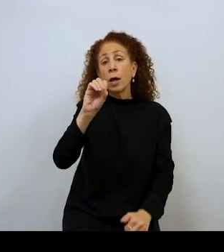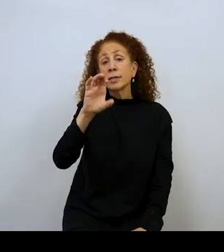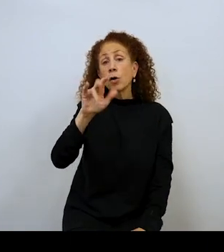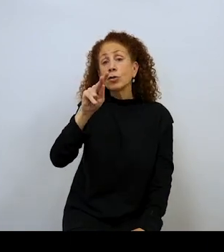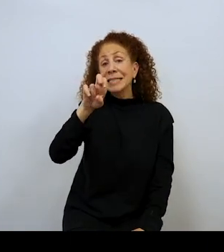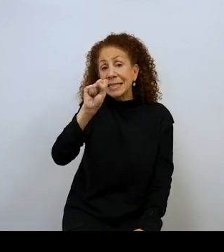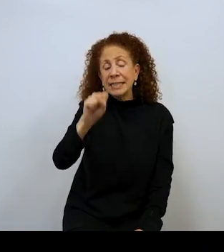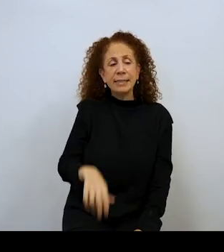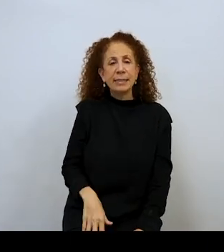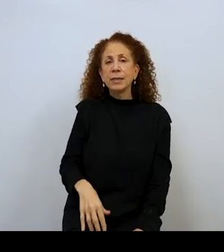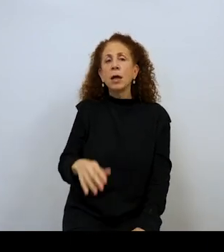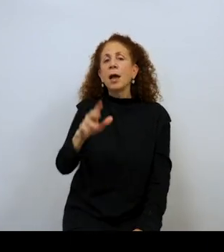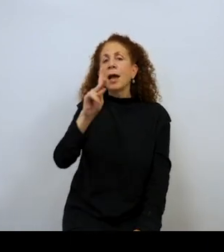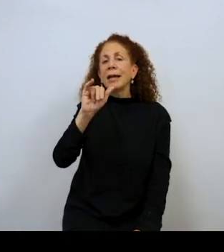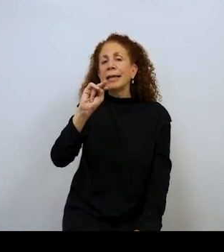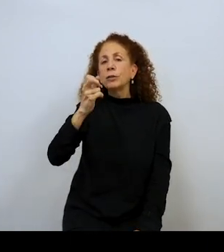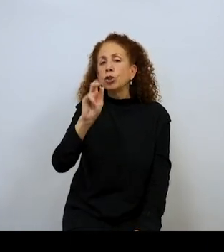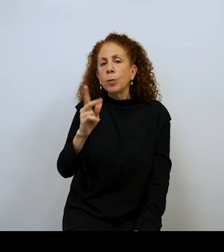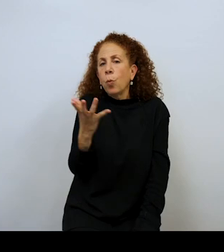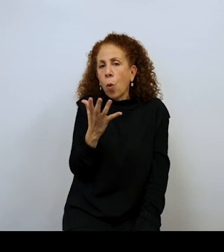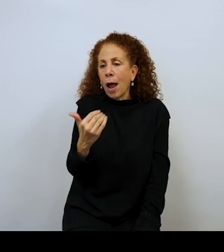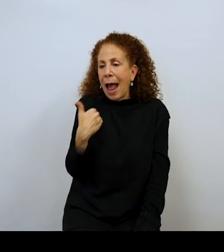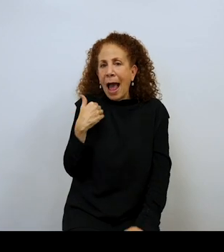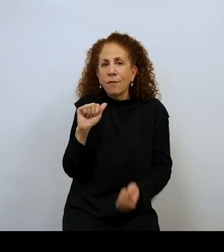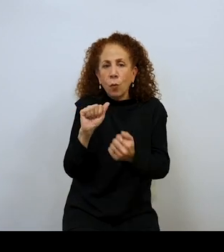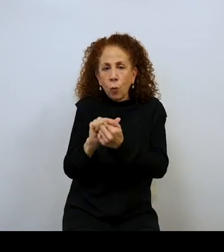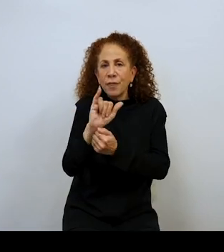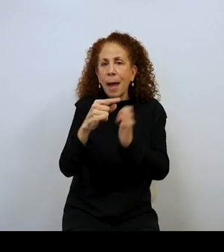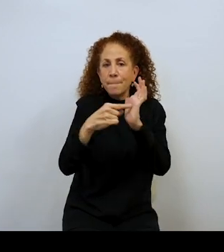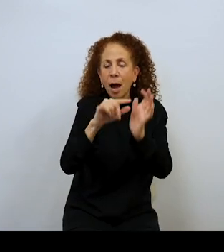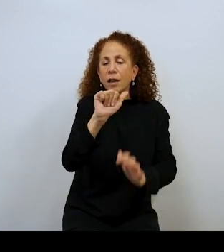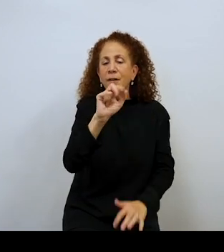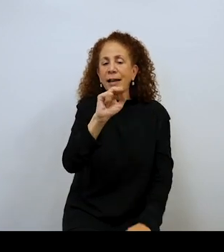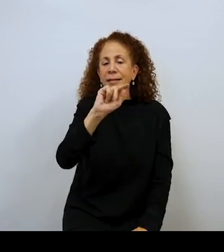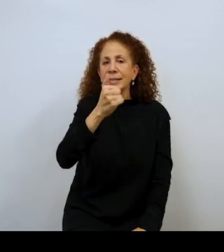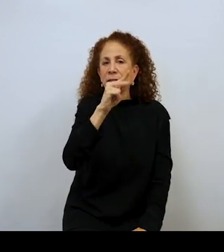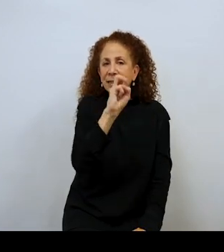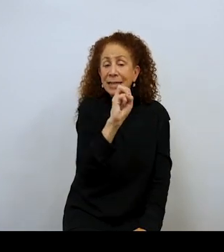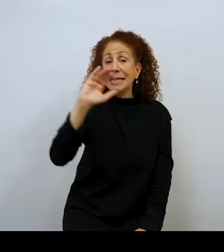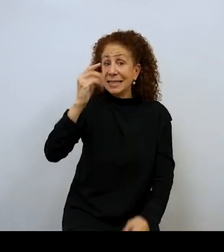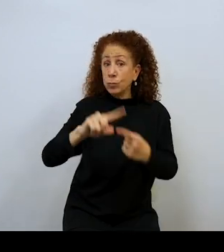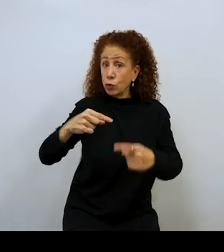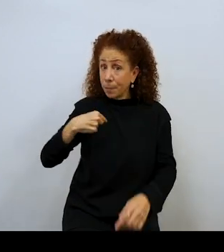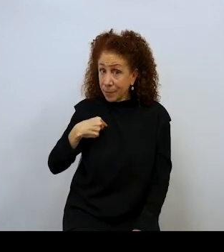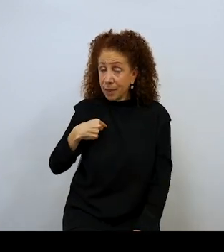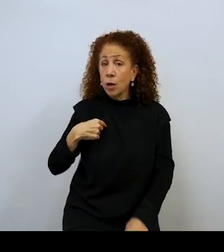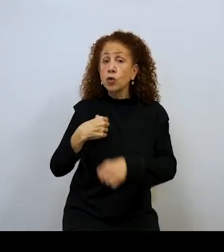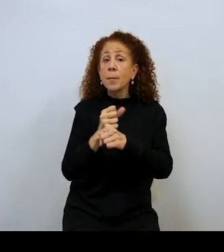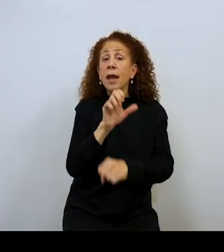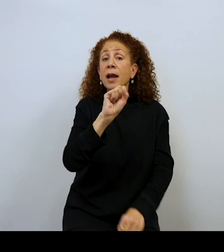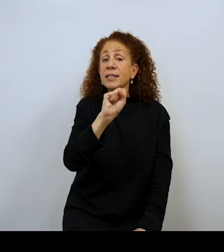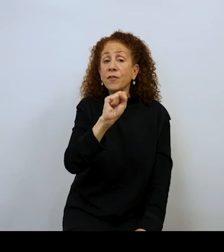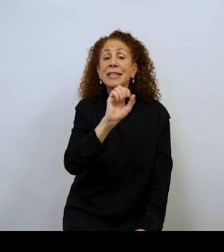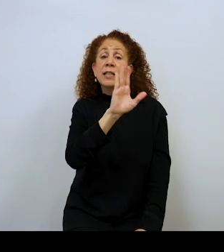kind of kinship does your text have with the earlier model of the Antigone. I mean, it seems to me that you make Sophocles' Ismene